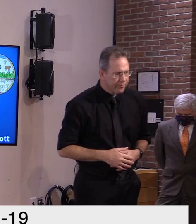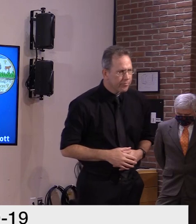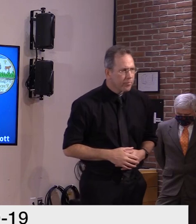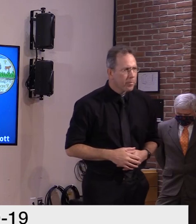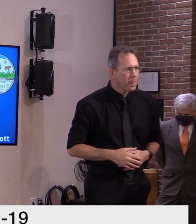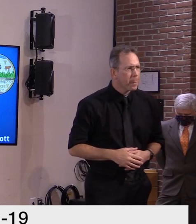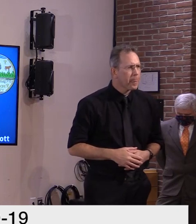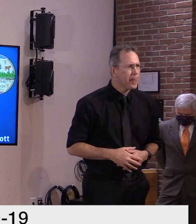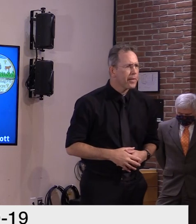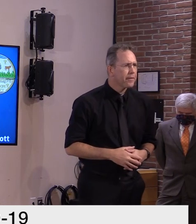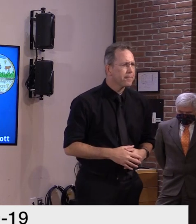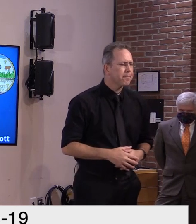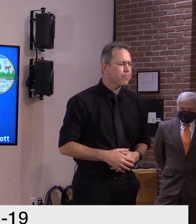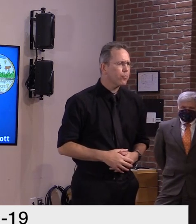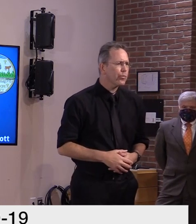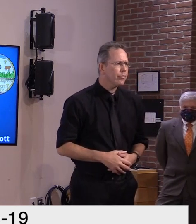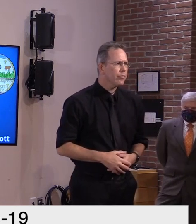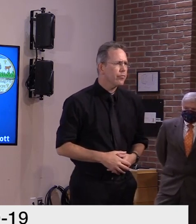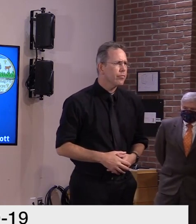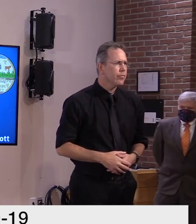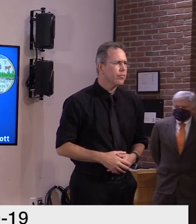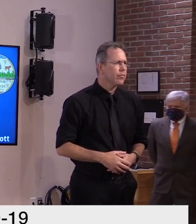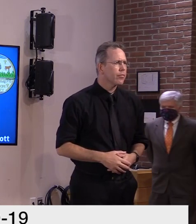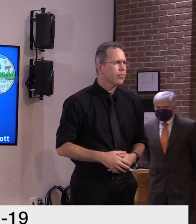I have a question about ski areas.